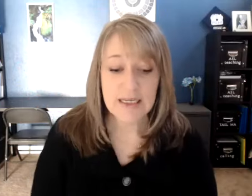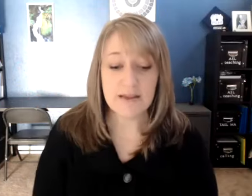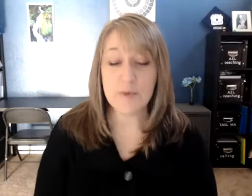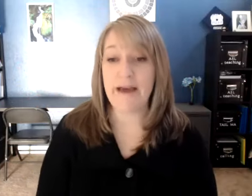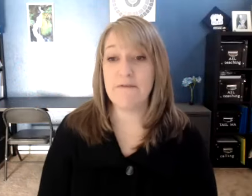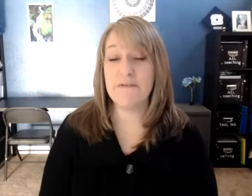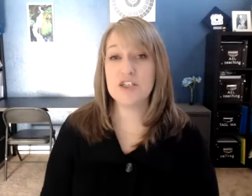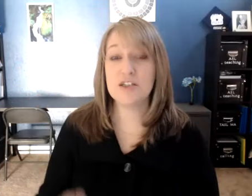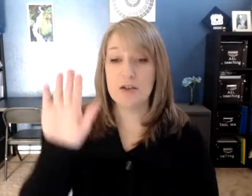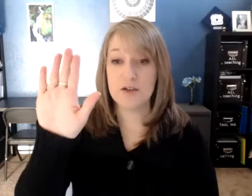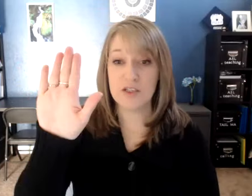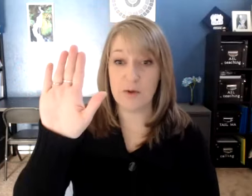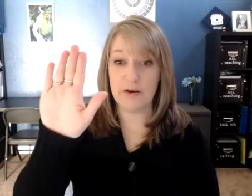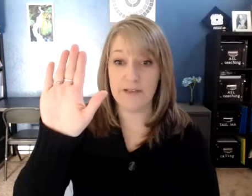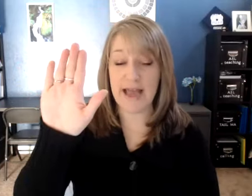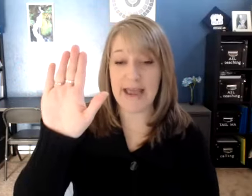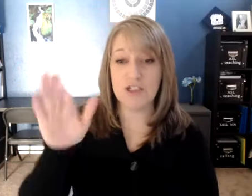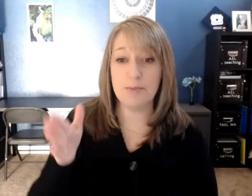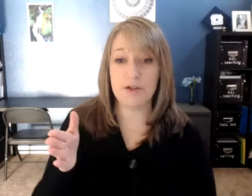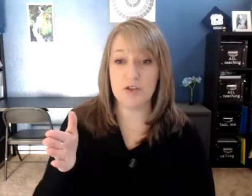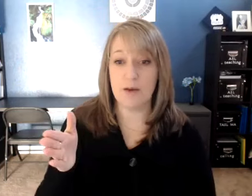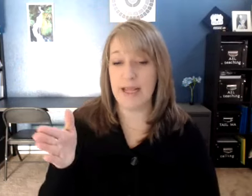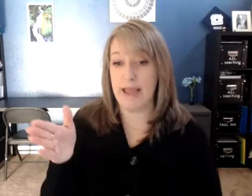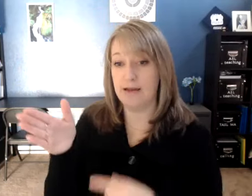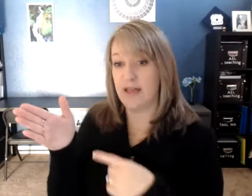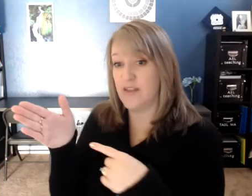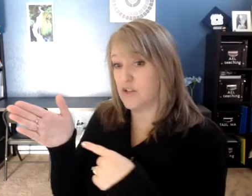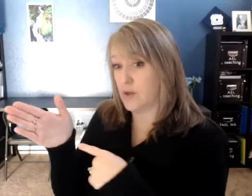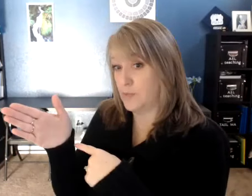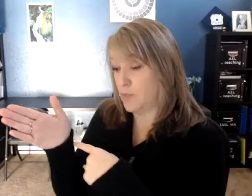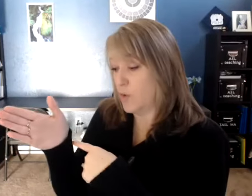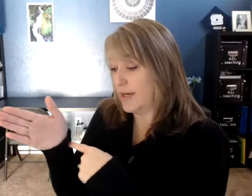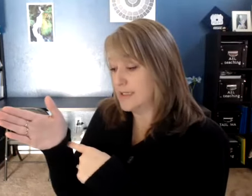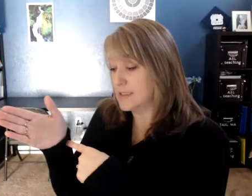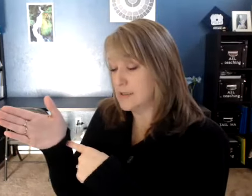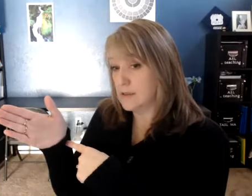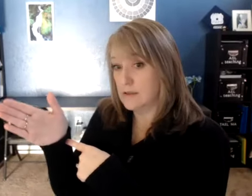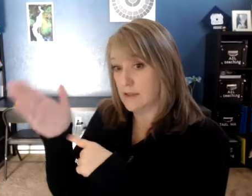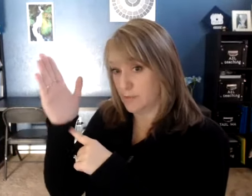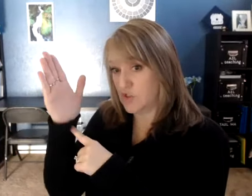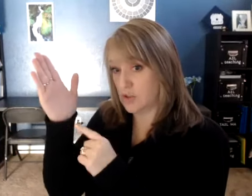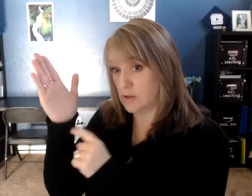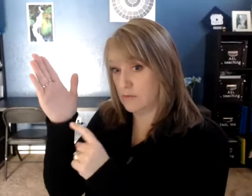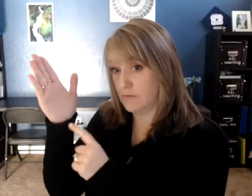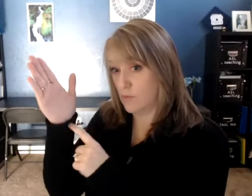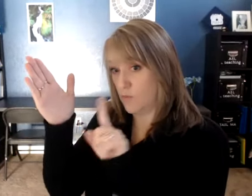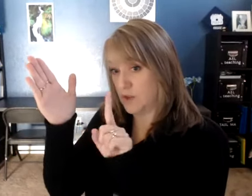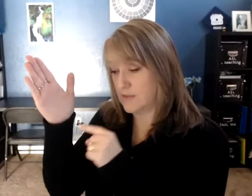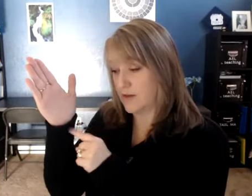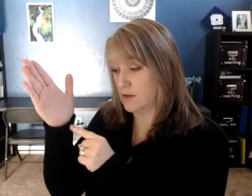Then we have fish. So you want a flat hand shape on your dominant hand, and then you're going to point, like put your first finger